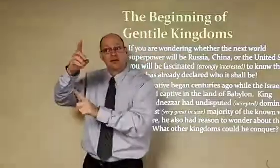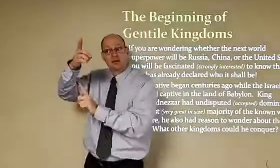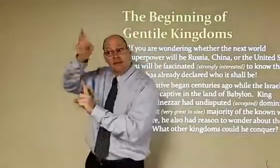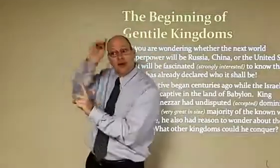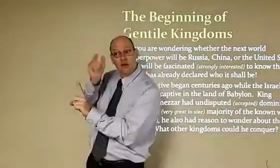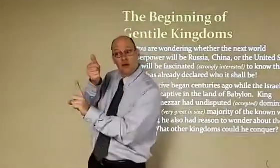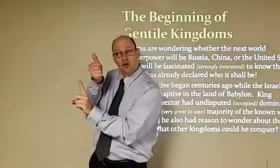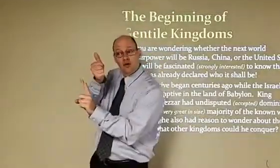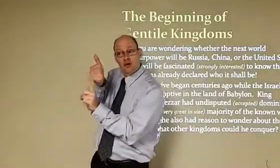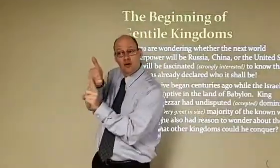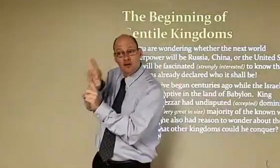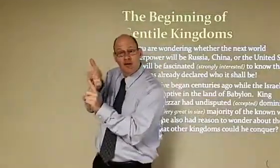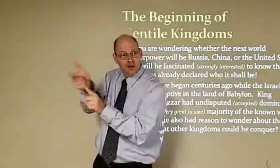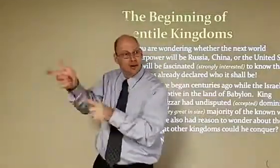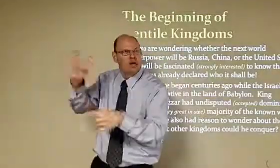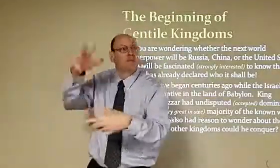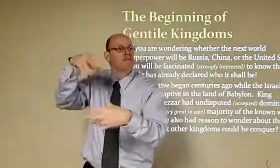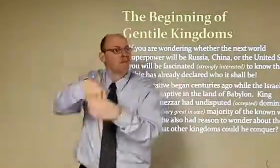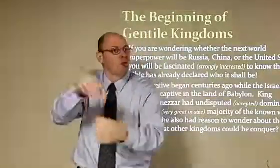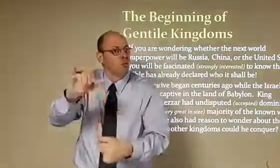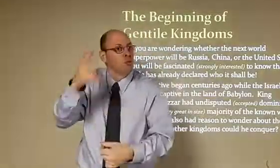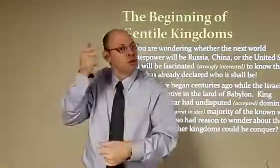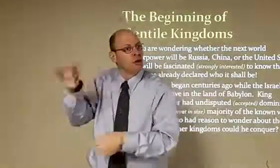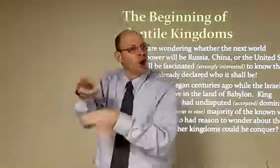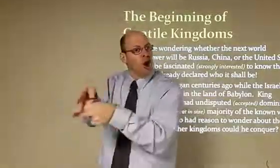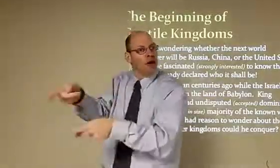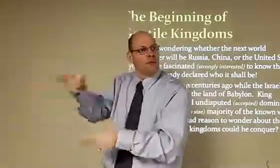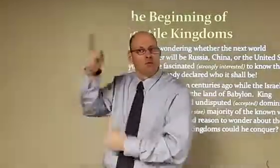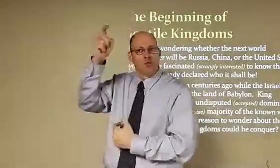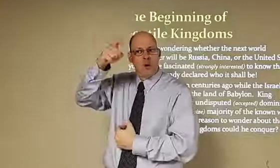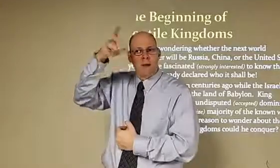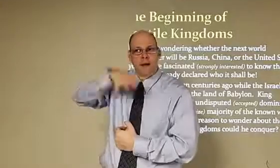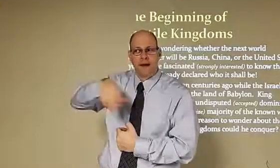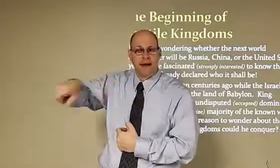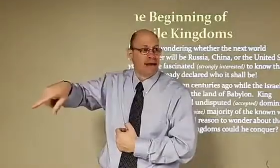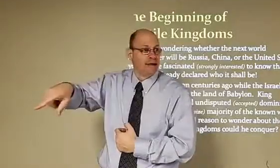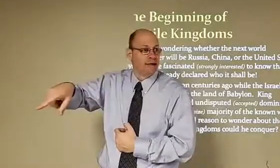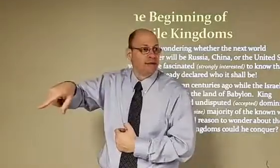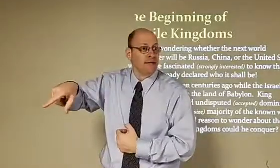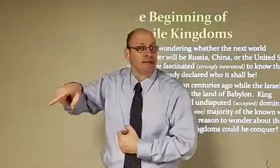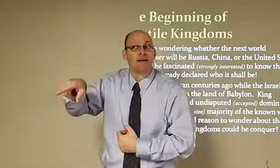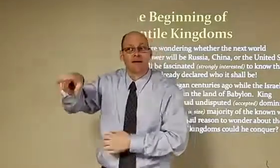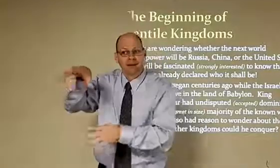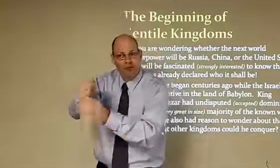that if they couldn't interpret his dream, he would destroy their homes and so forth.